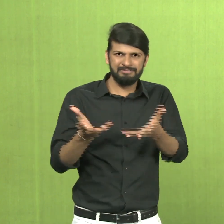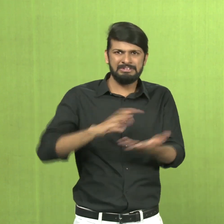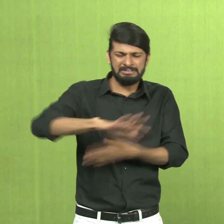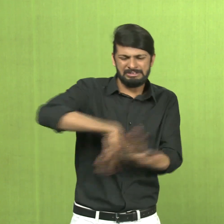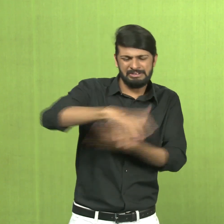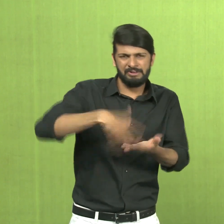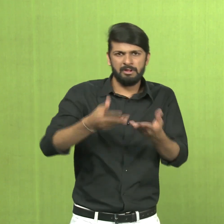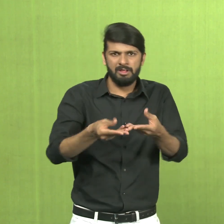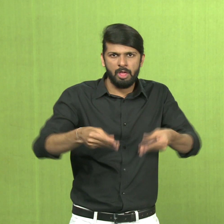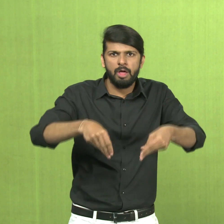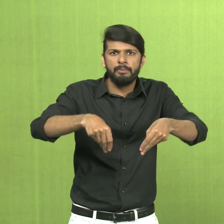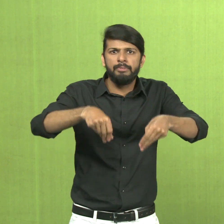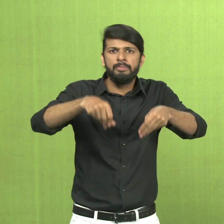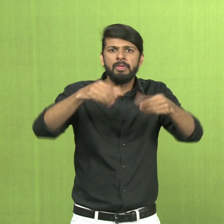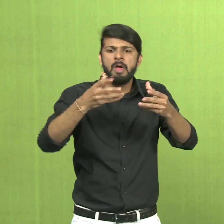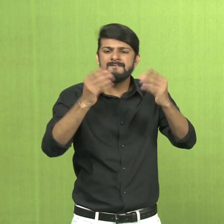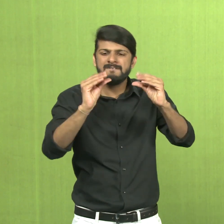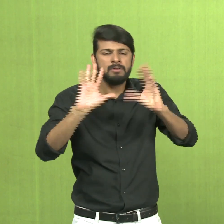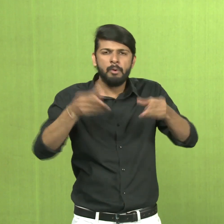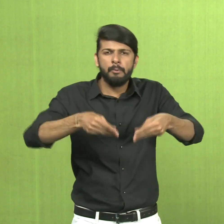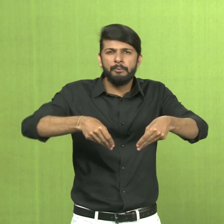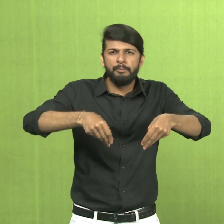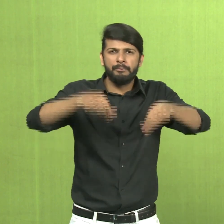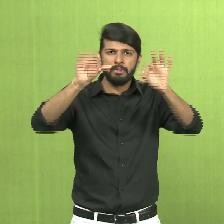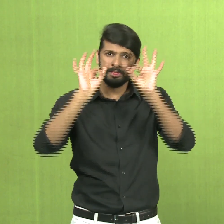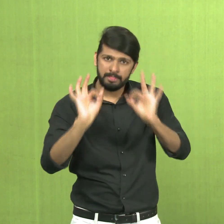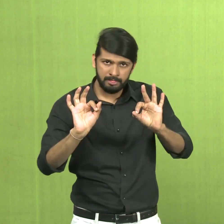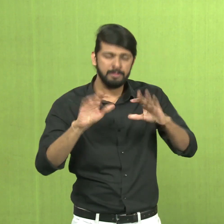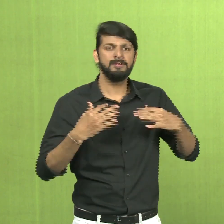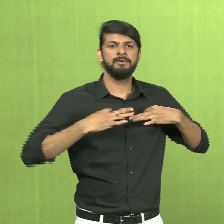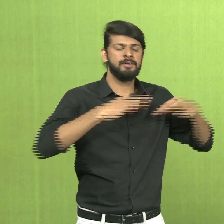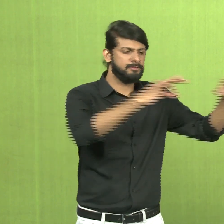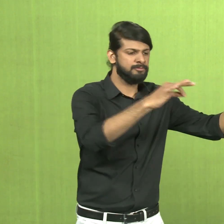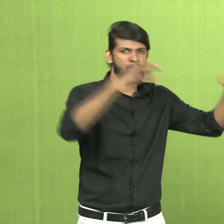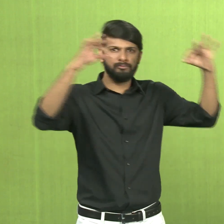You could use either buffalo dung or goat dung, and a slurry is made. When